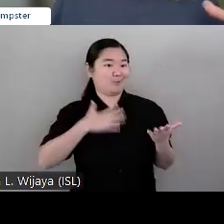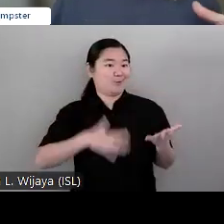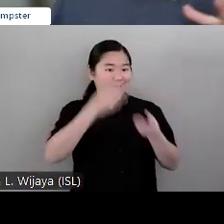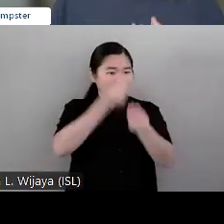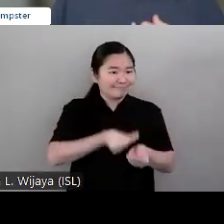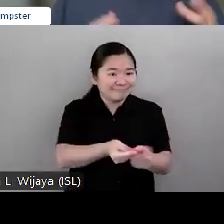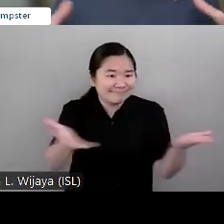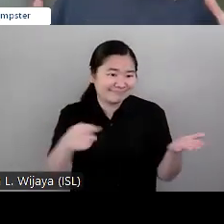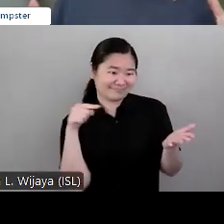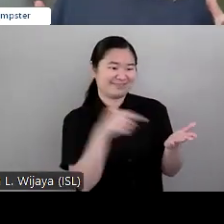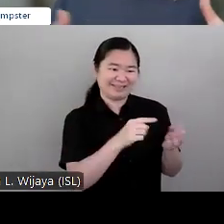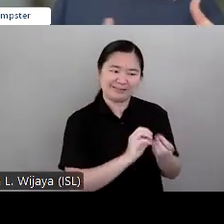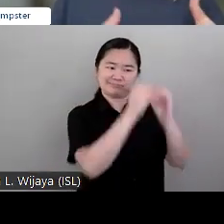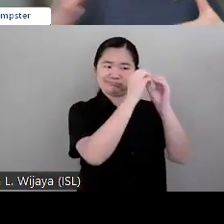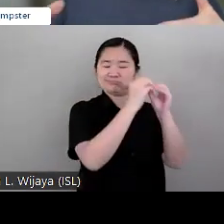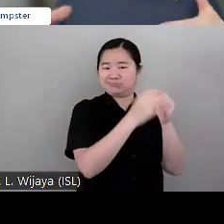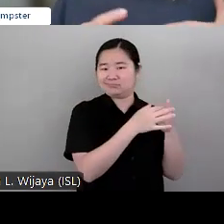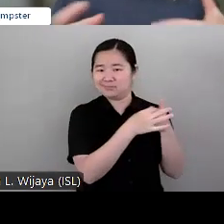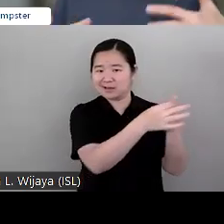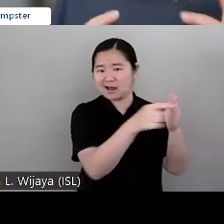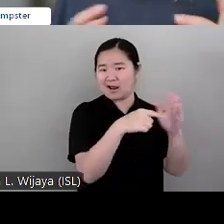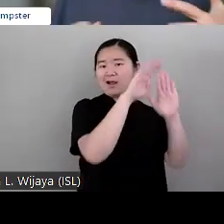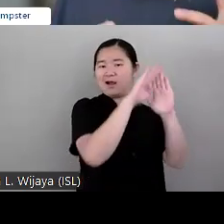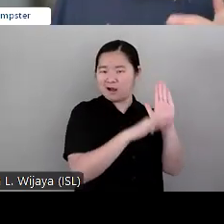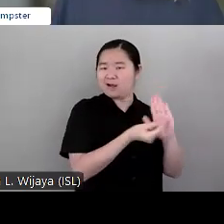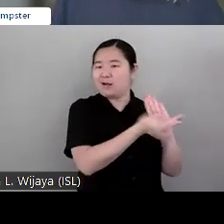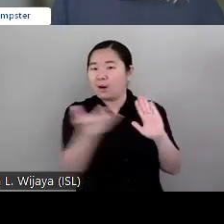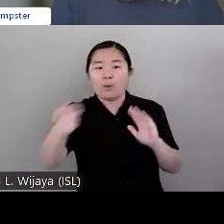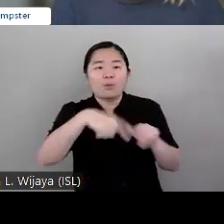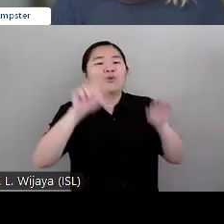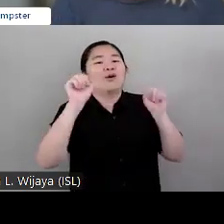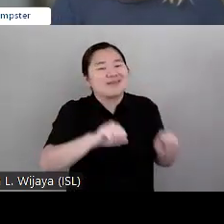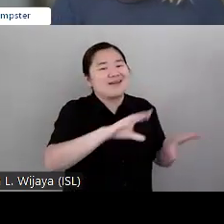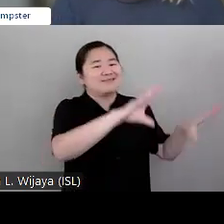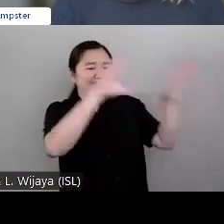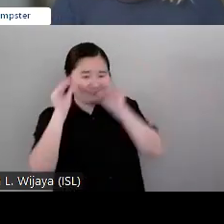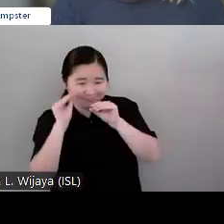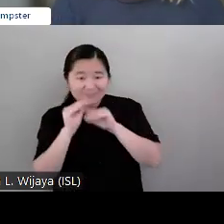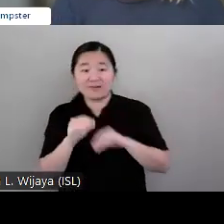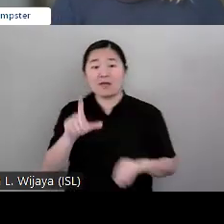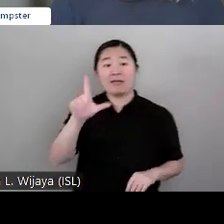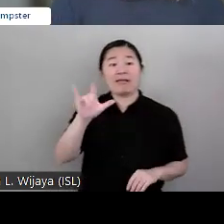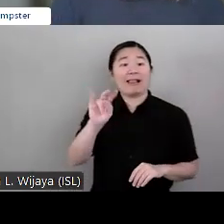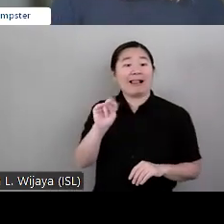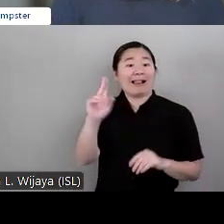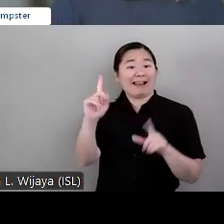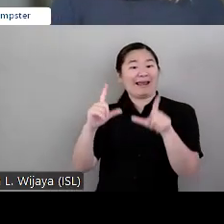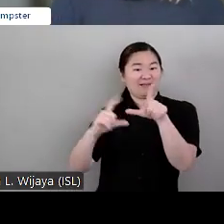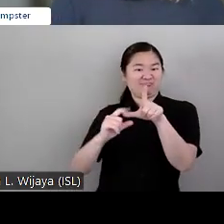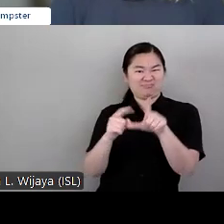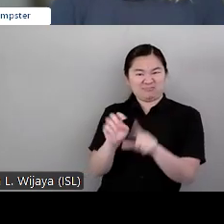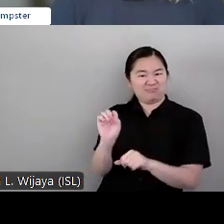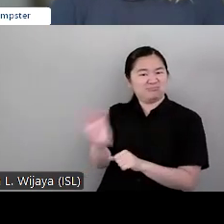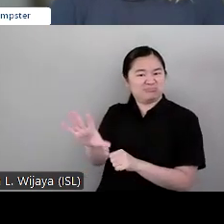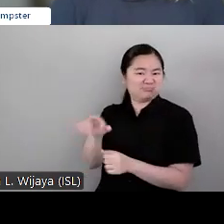can use as a whole collection, or if you're working on a particular piece of the guidance. So yeah, it's